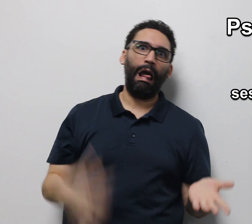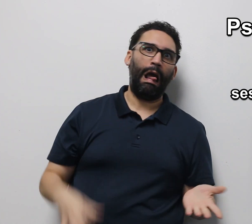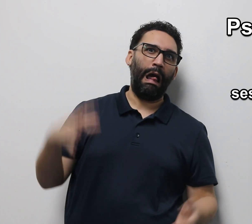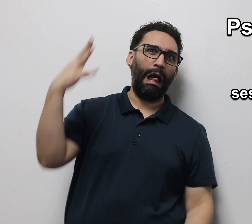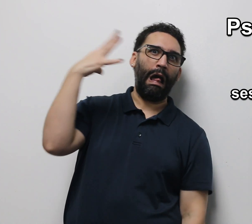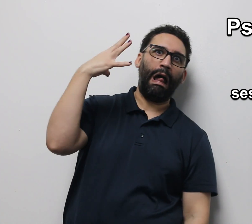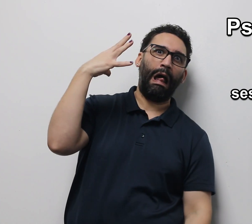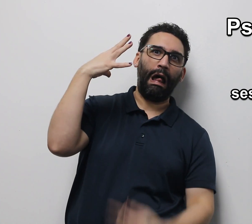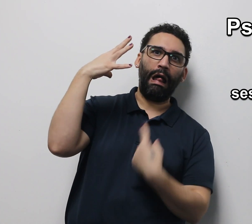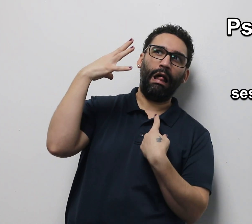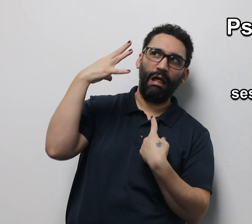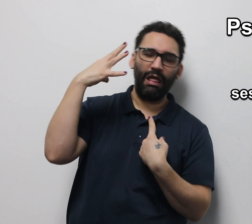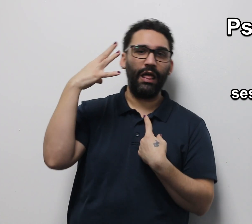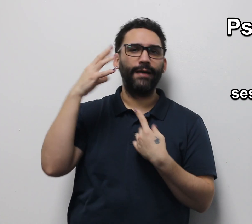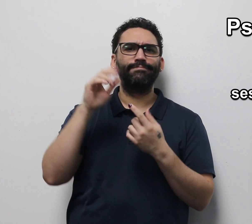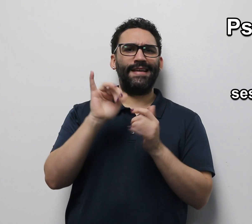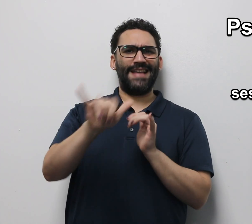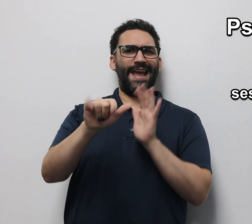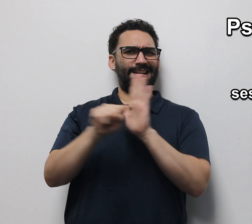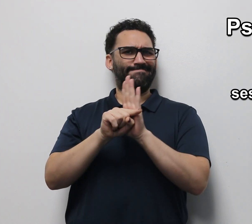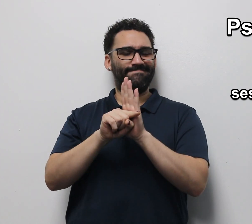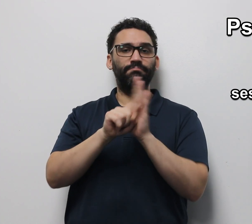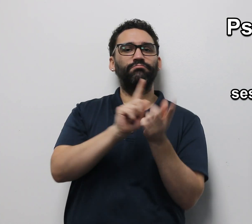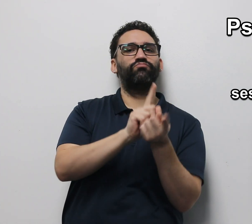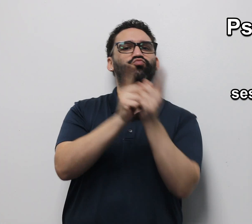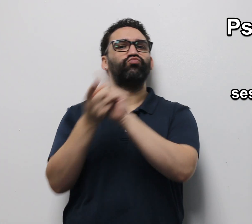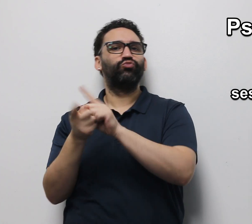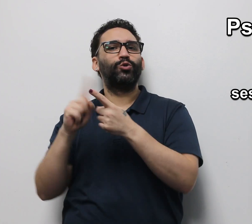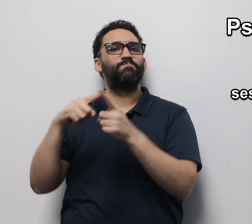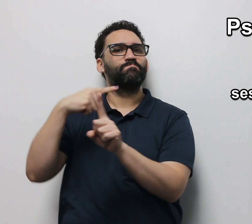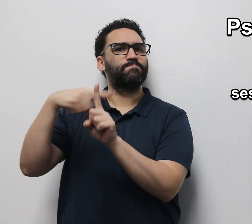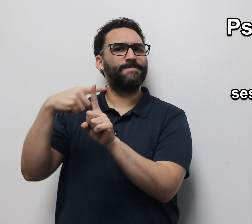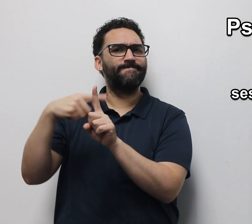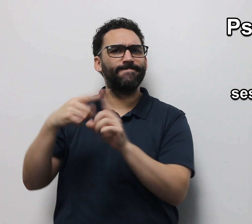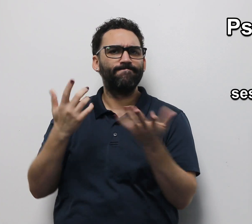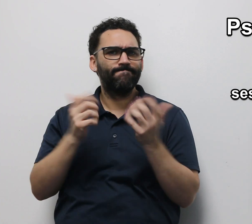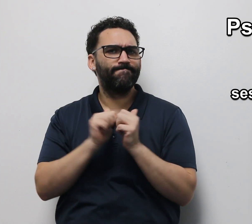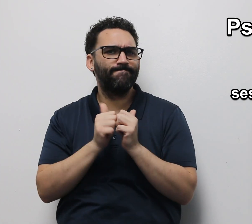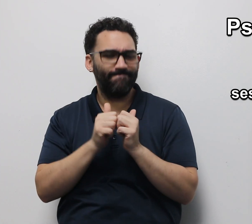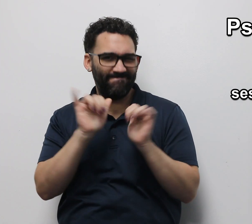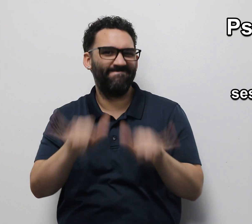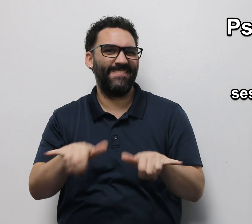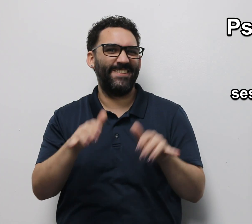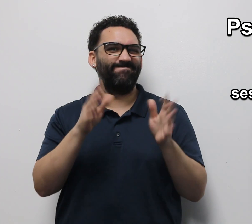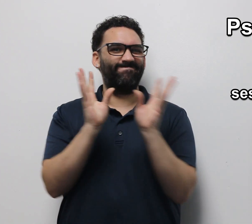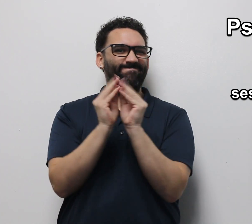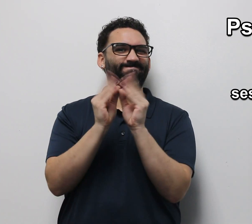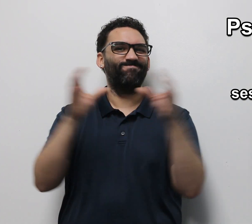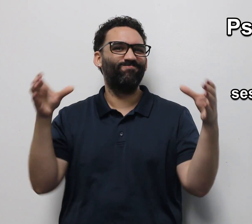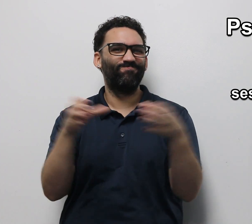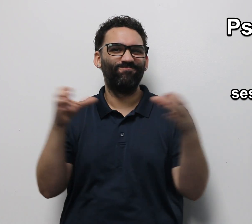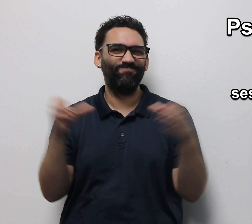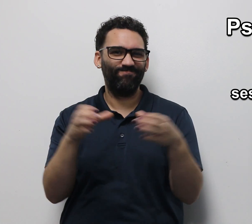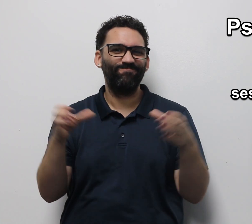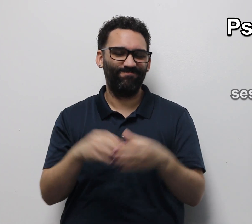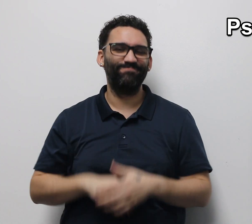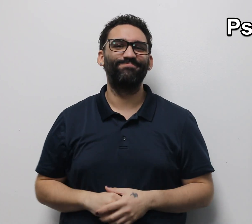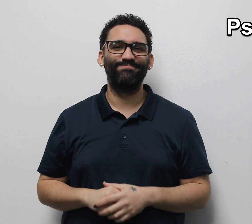it's summertime and people are annoyed with the sun being on them at all times, they learn how to change these negative thoughts into positive